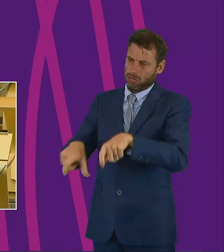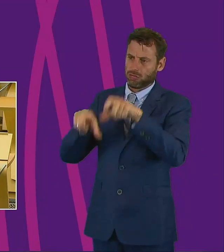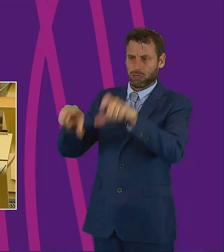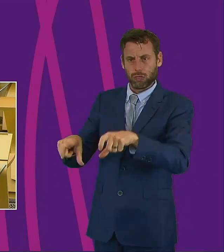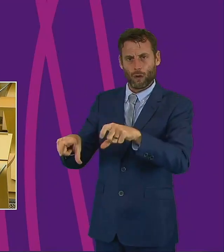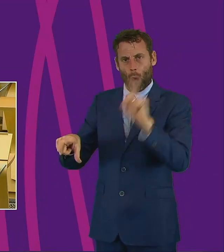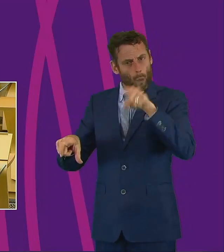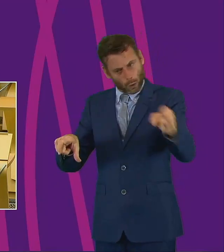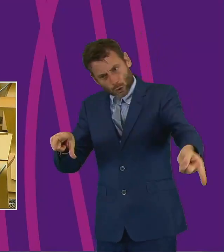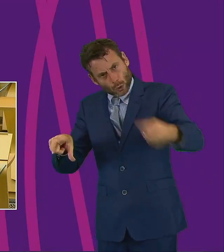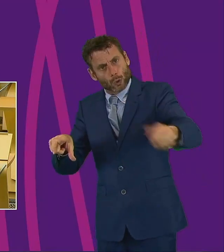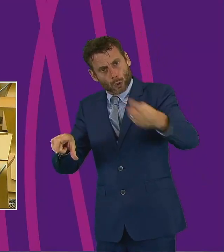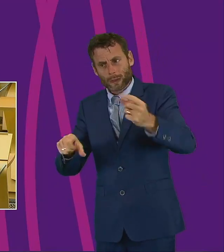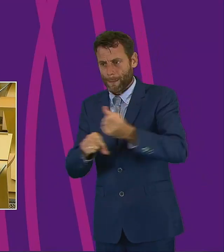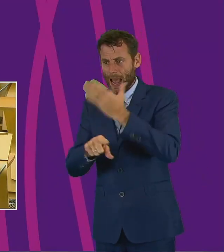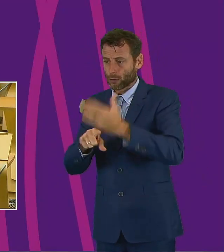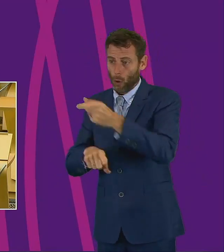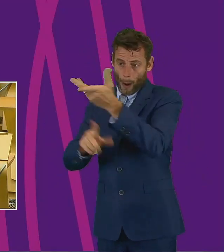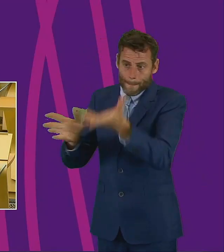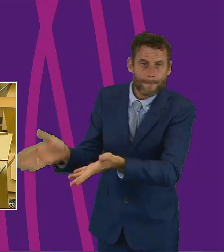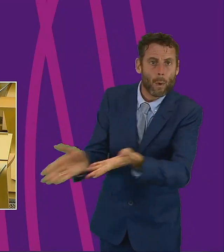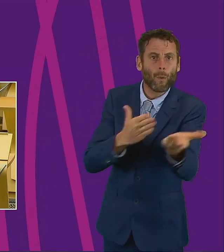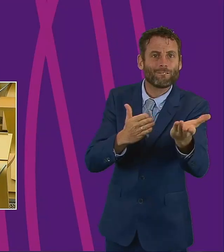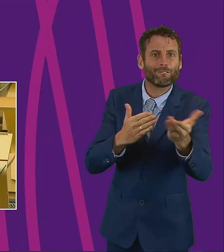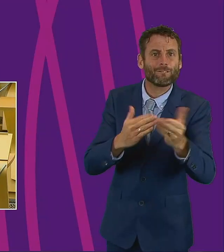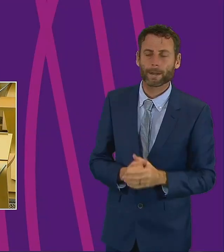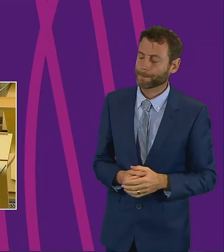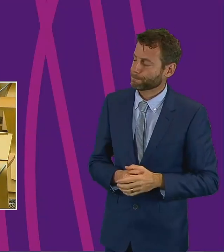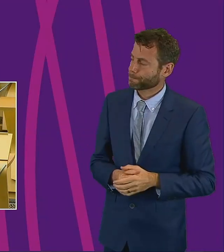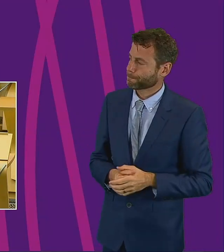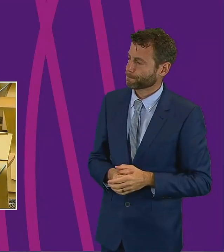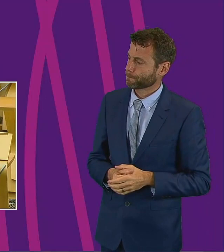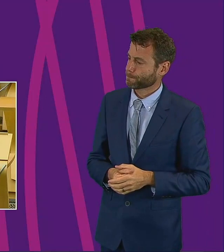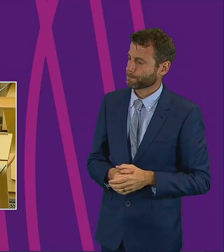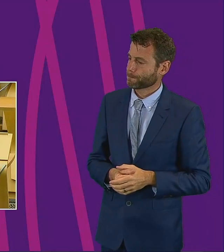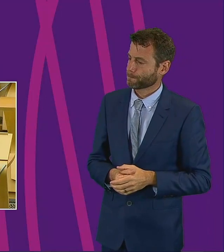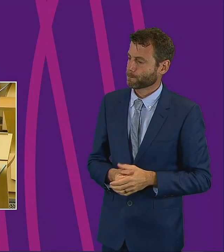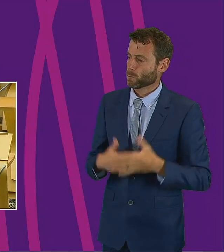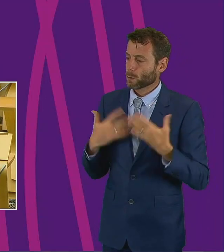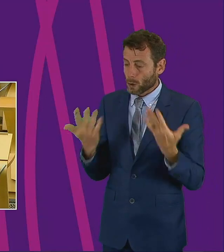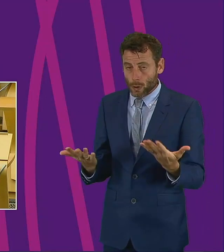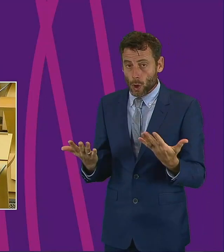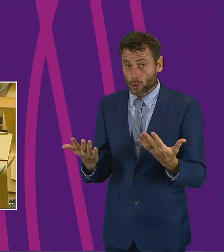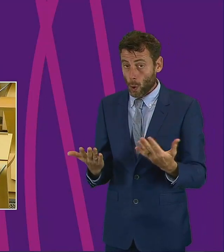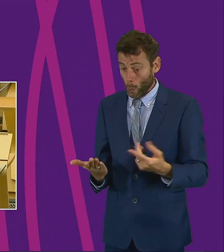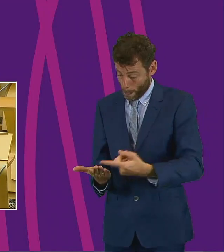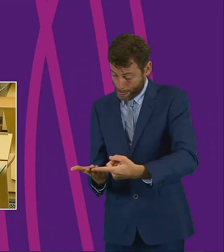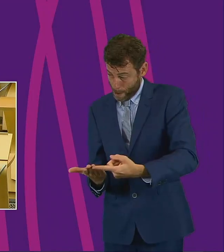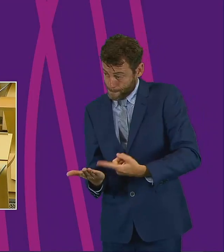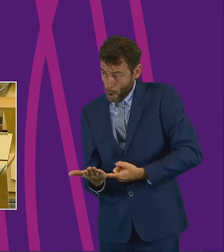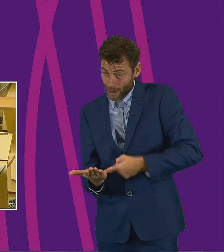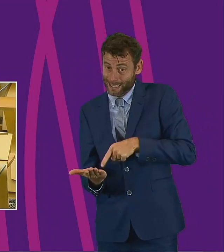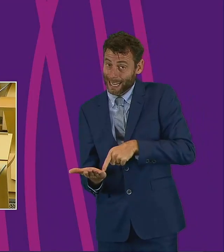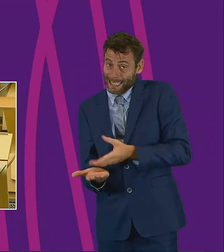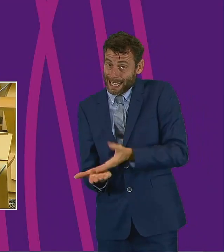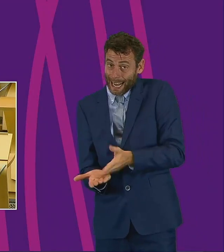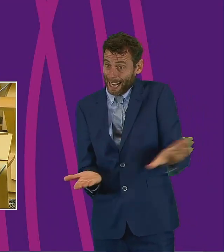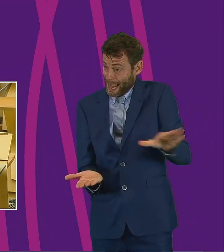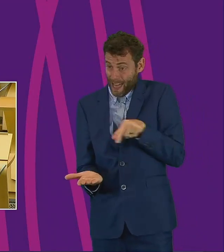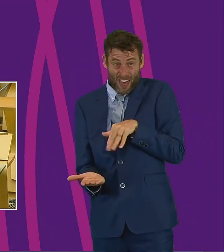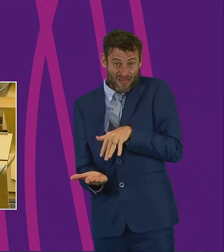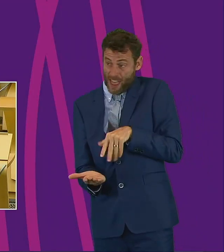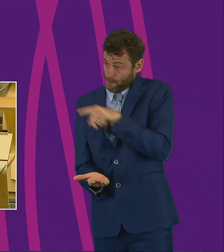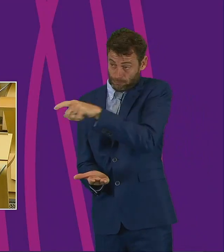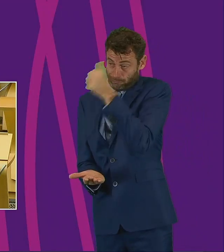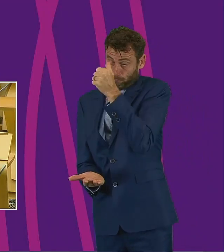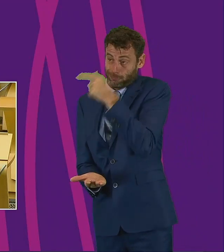she doing in order to make sure that that is addressed. So the policy was clear and we will